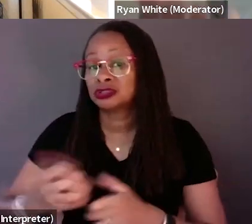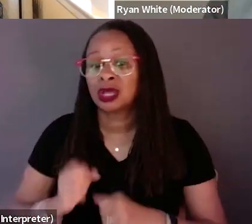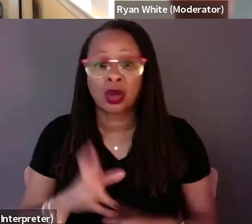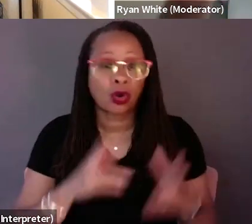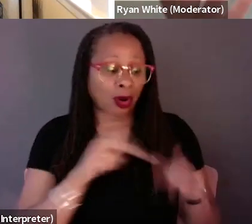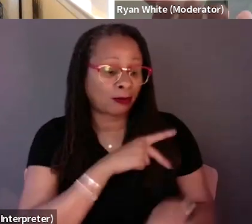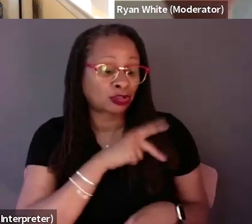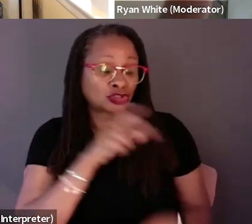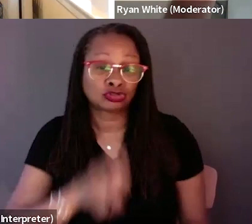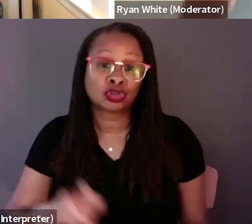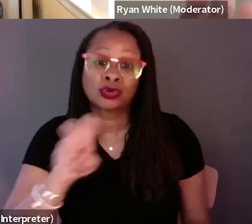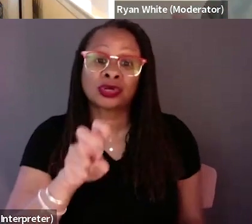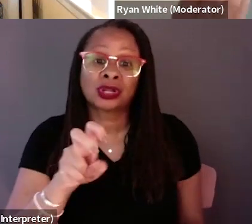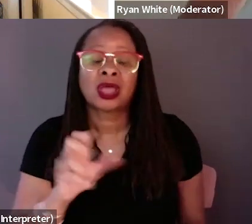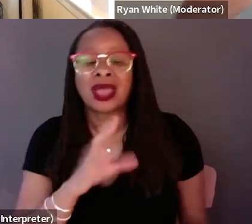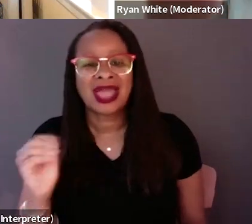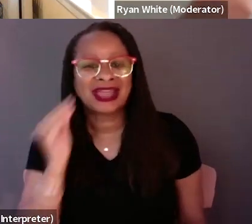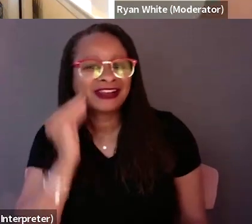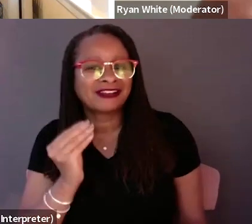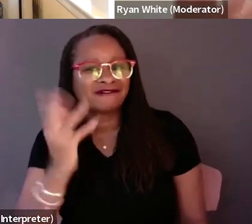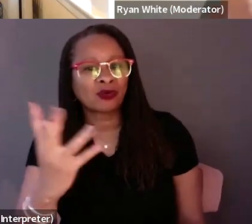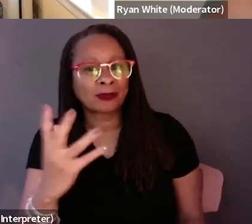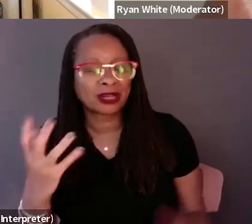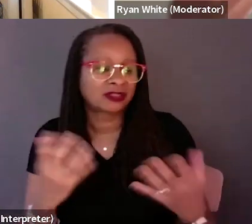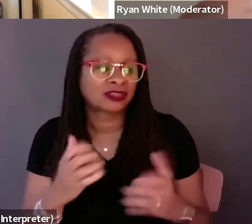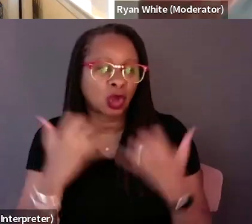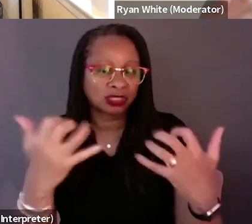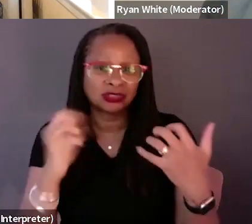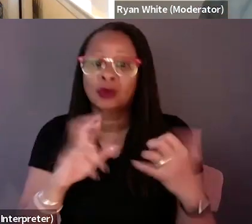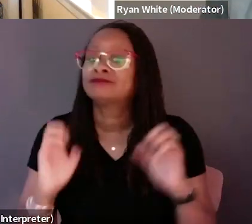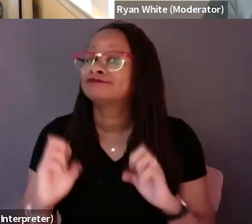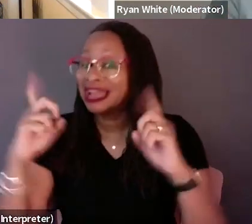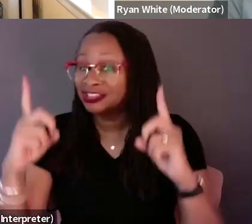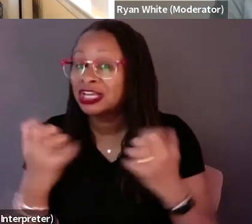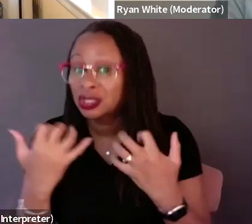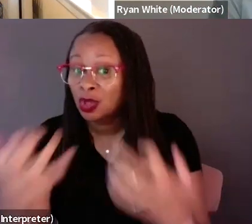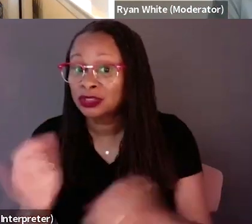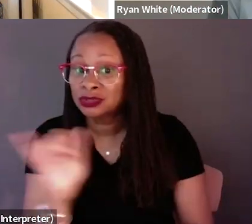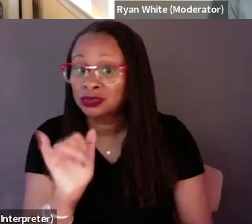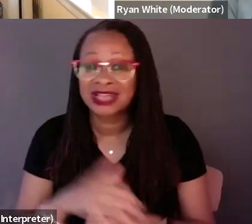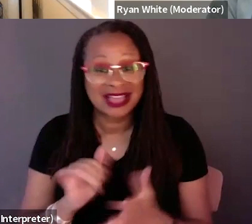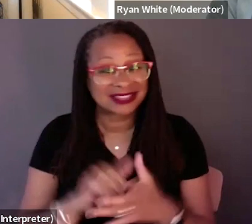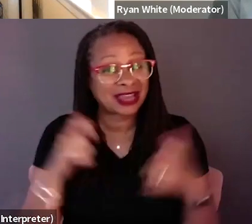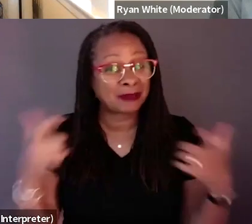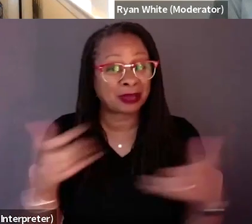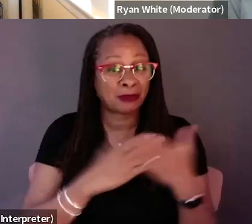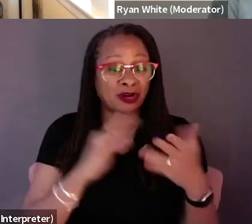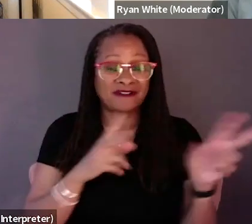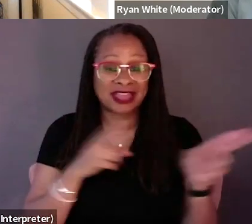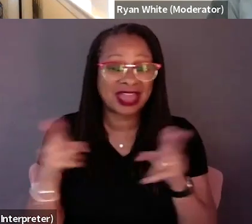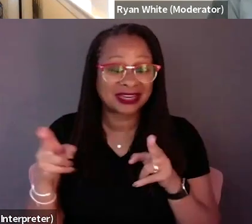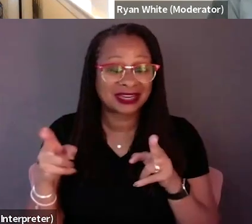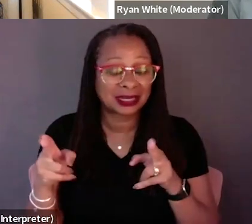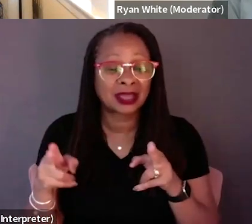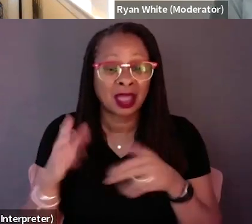emotion, or personal journeys and informing the audience, educating the audience. Like, right. was that a big part of the editing process?